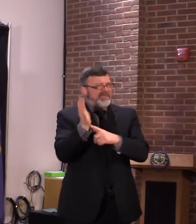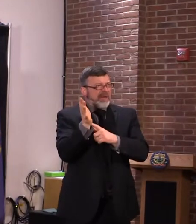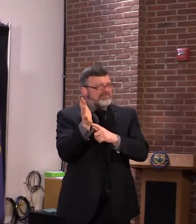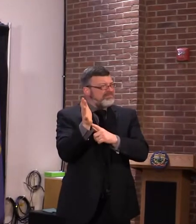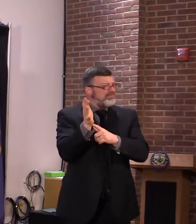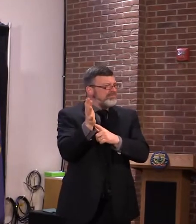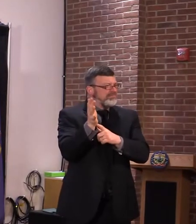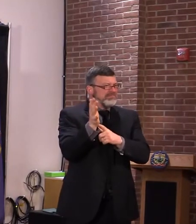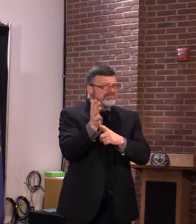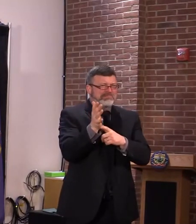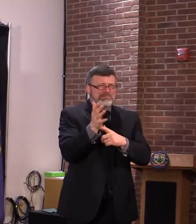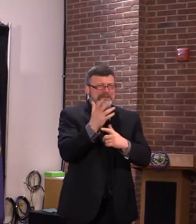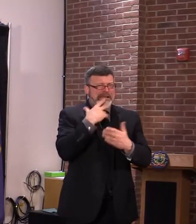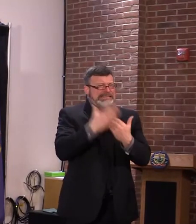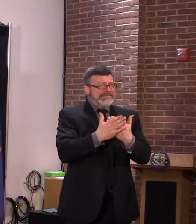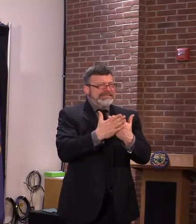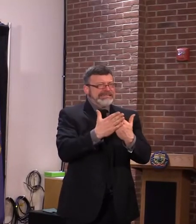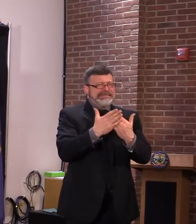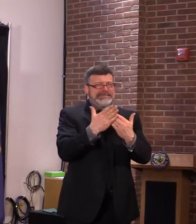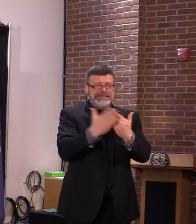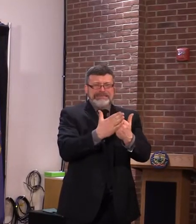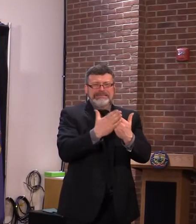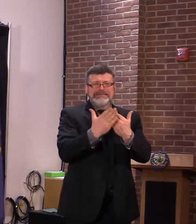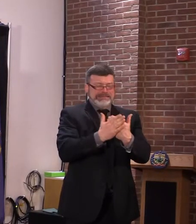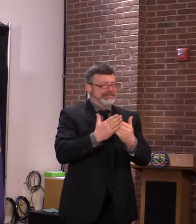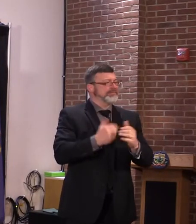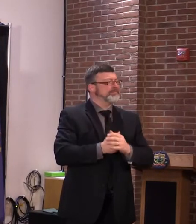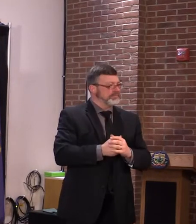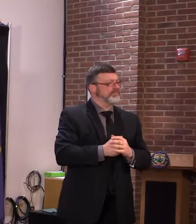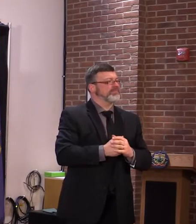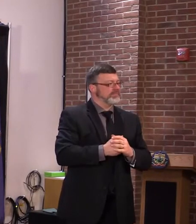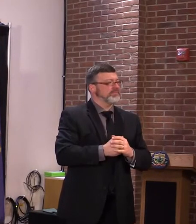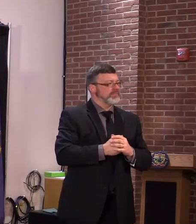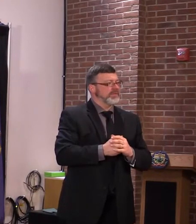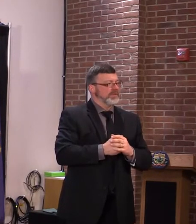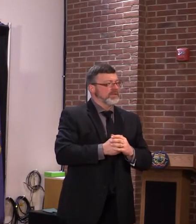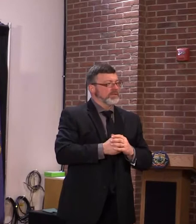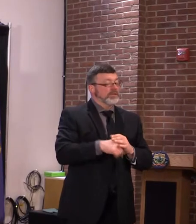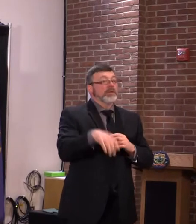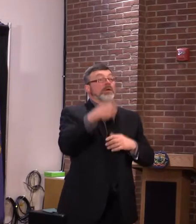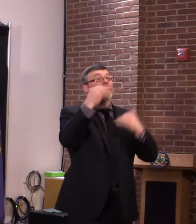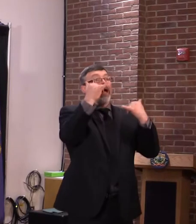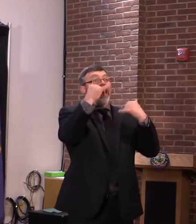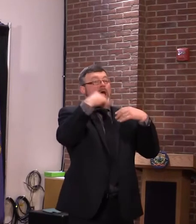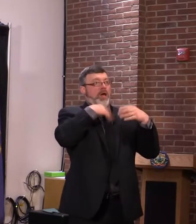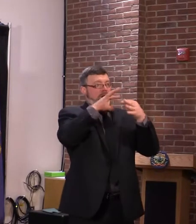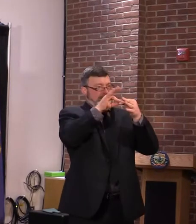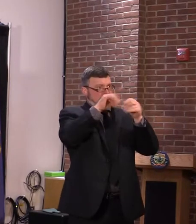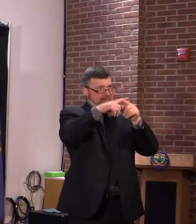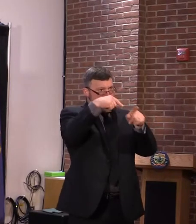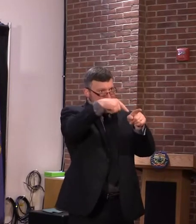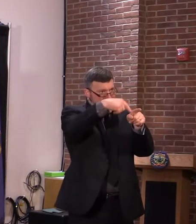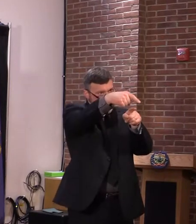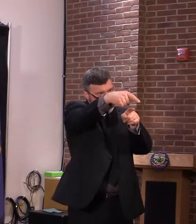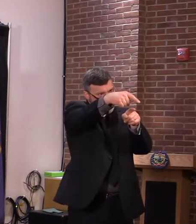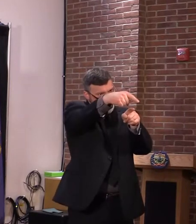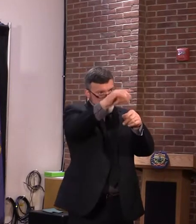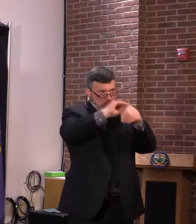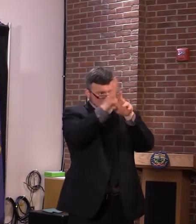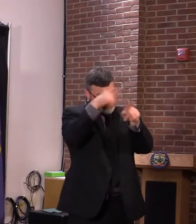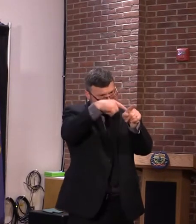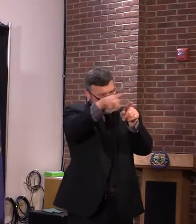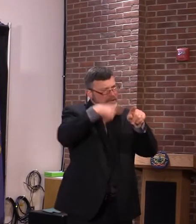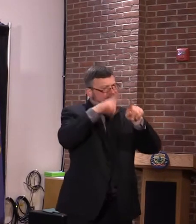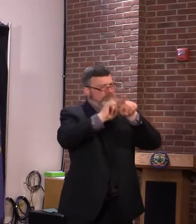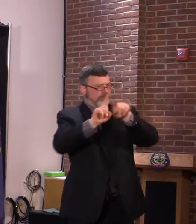Now, we use the term variants a lot. Allow me to remind you that variants are viral mutations. The mutation